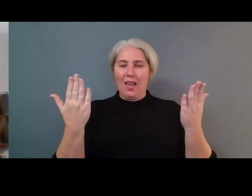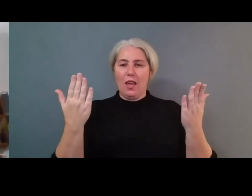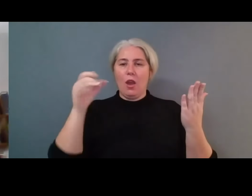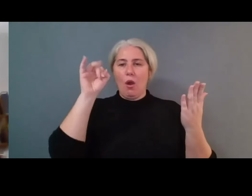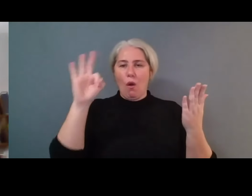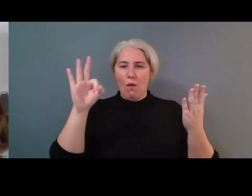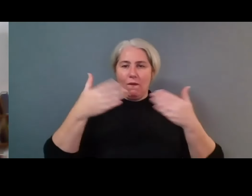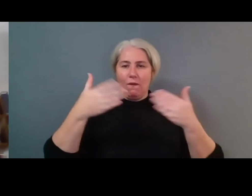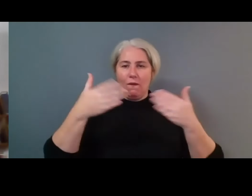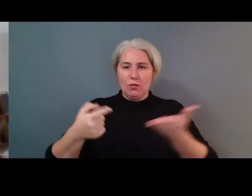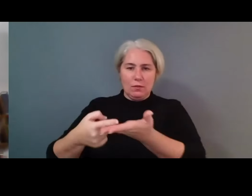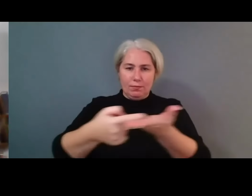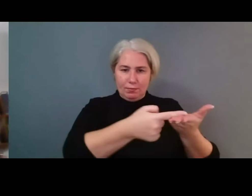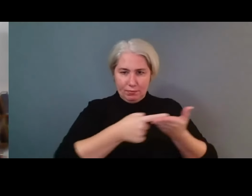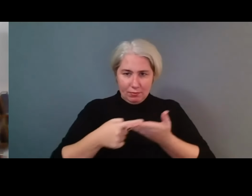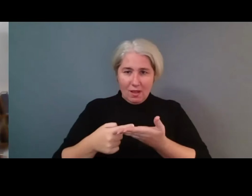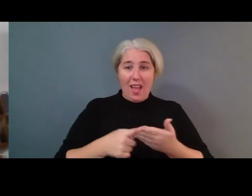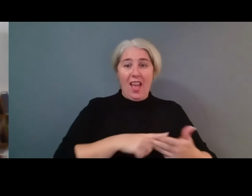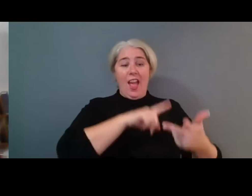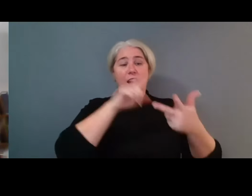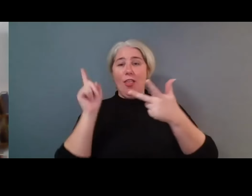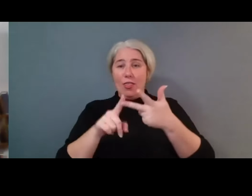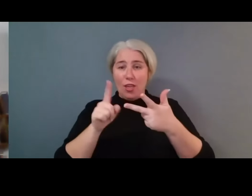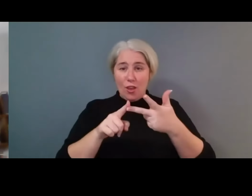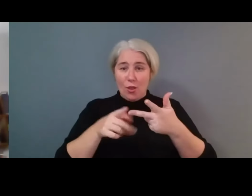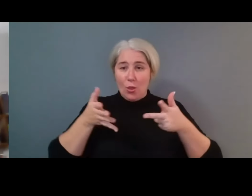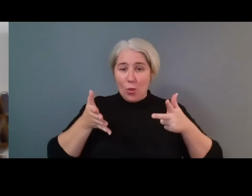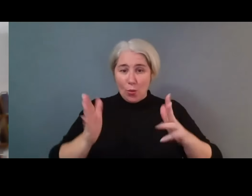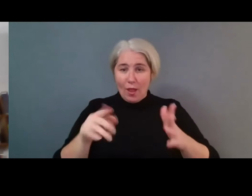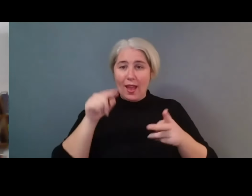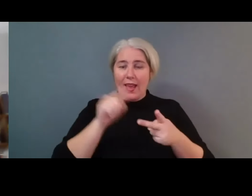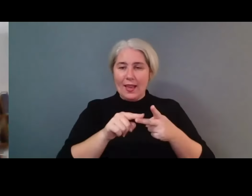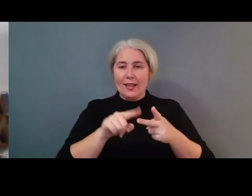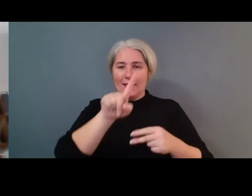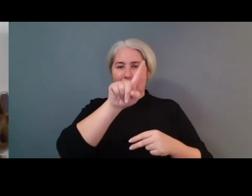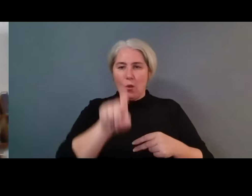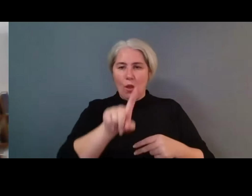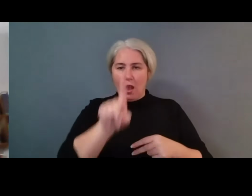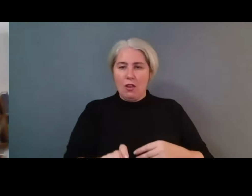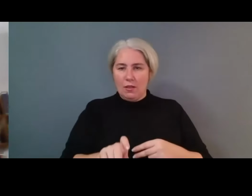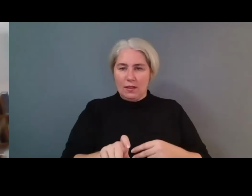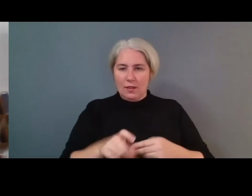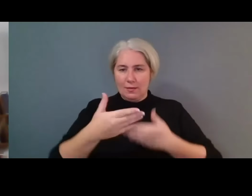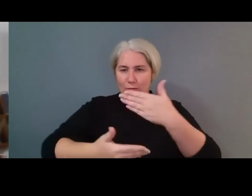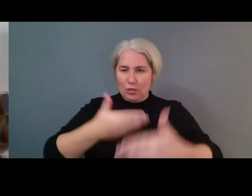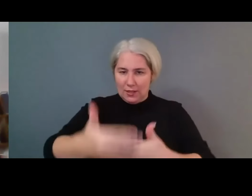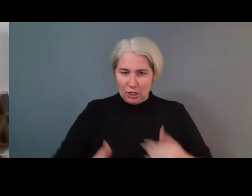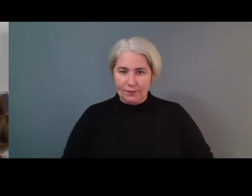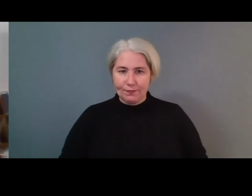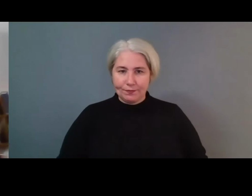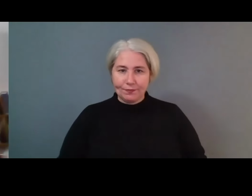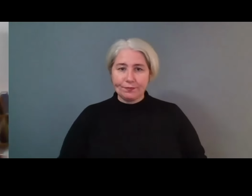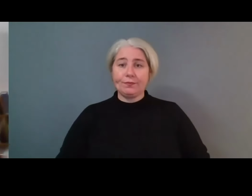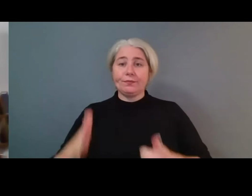will talk about a third instrument, and that's the inquiry procedure. The general comments and days of